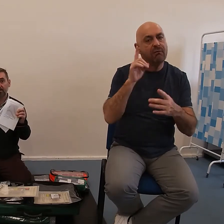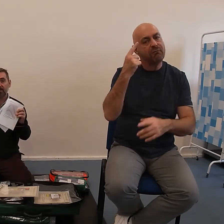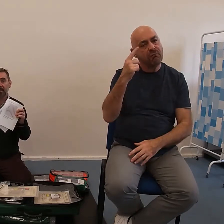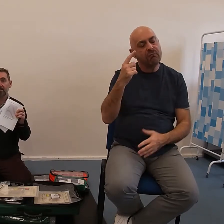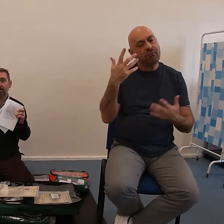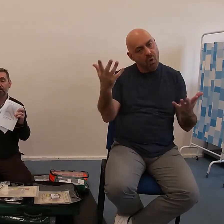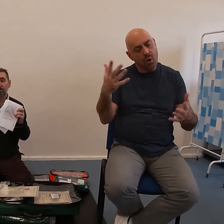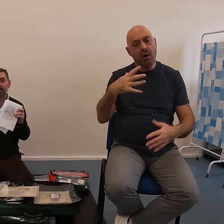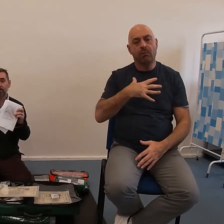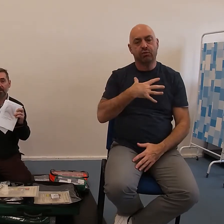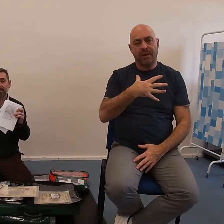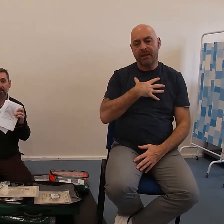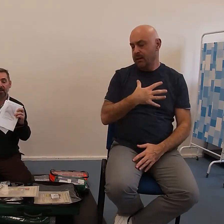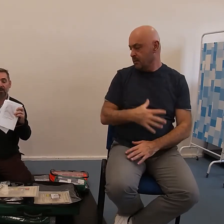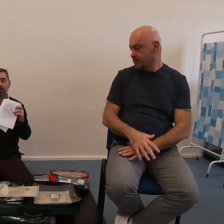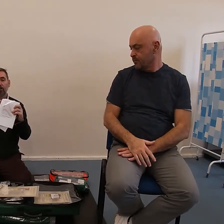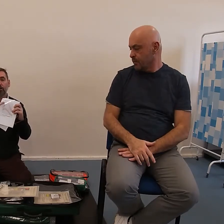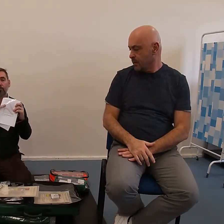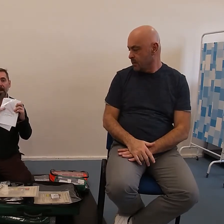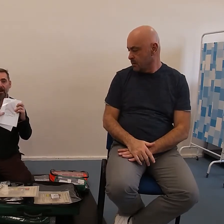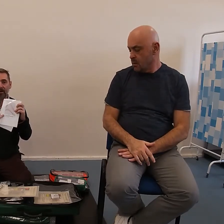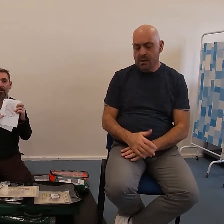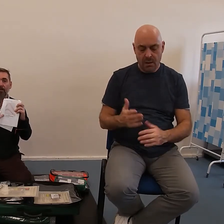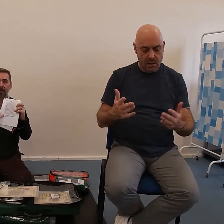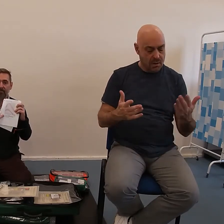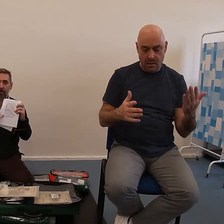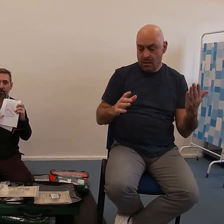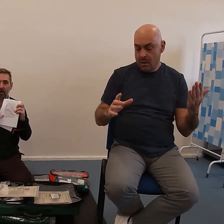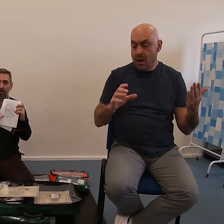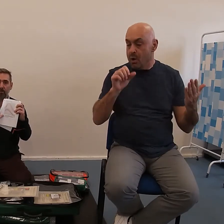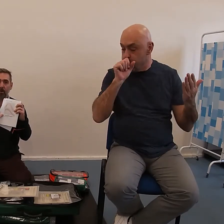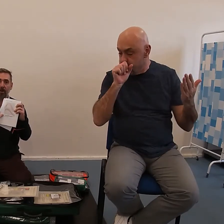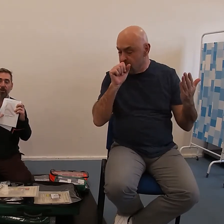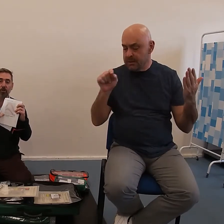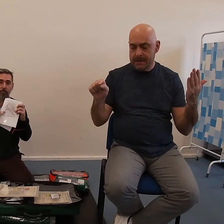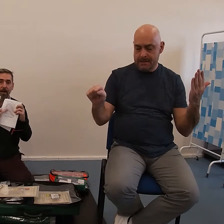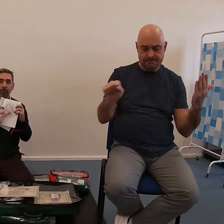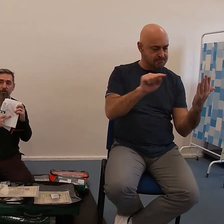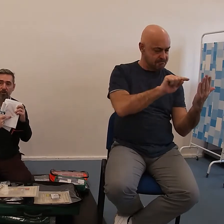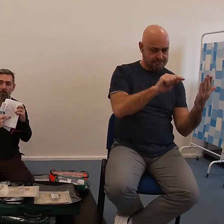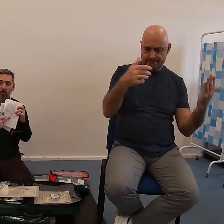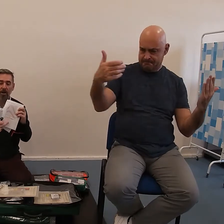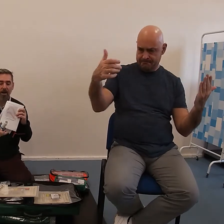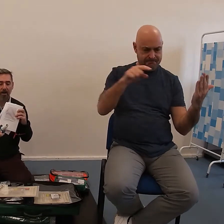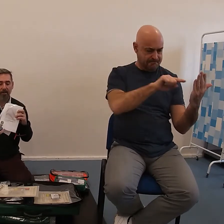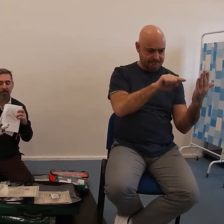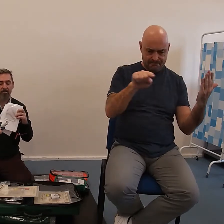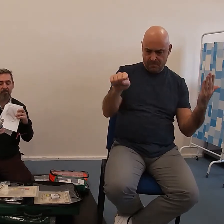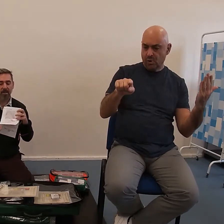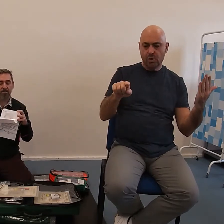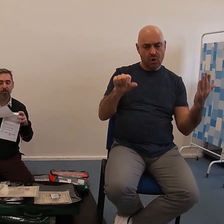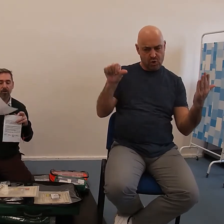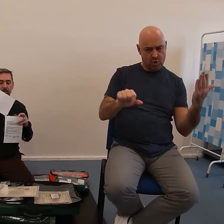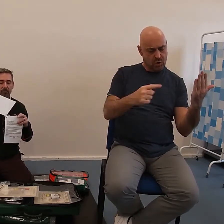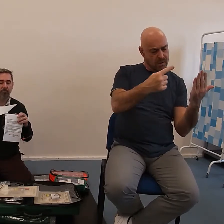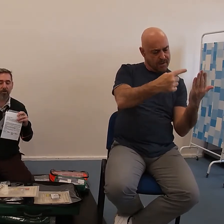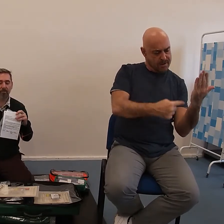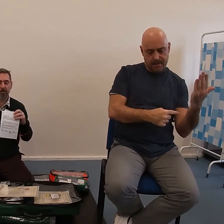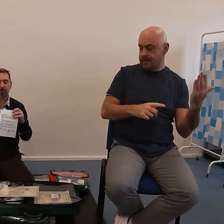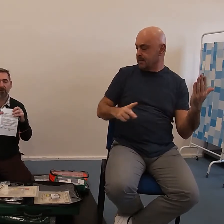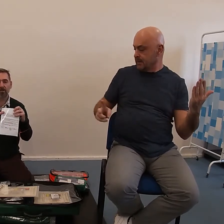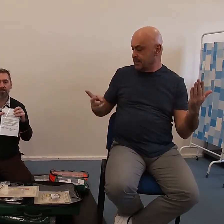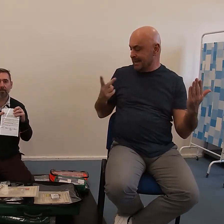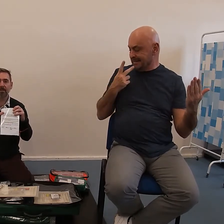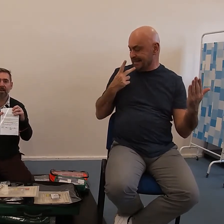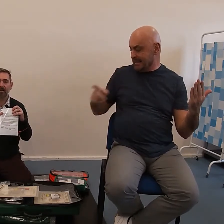a means of assessing someone's breathing ability. You can compare it on the peak flow chart to what they should be able to do, and then the second document will